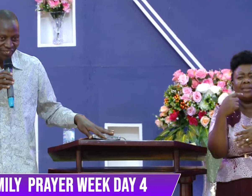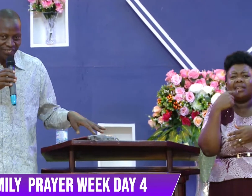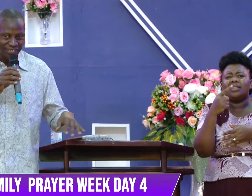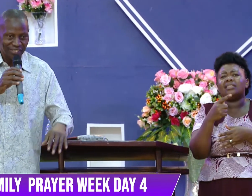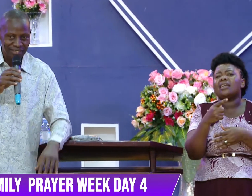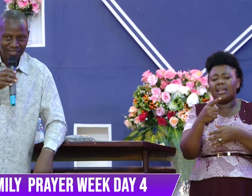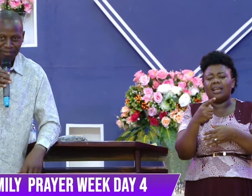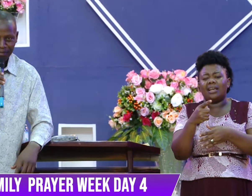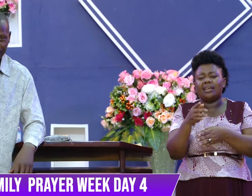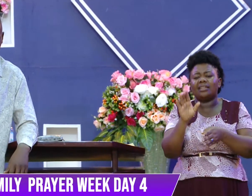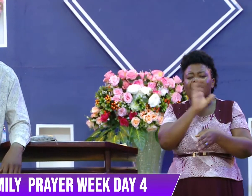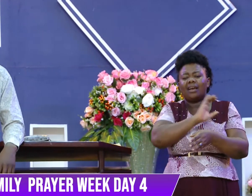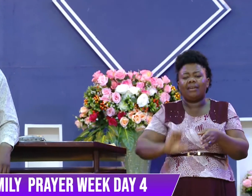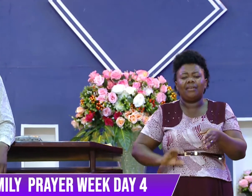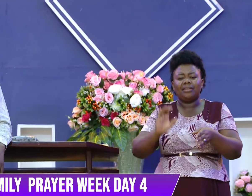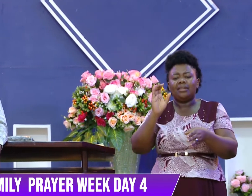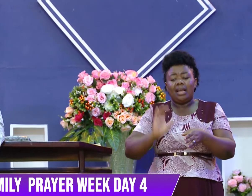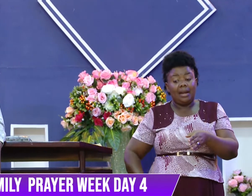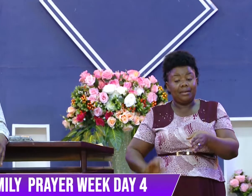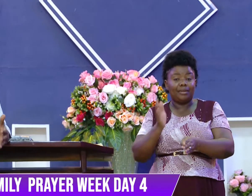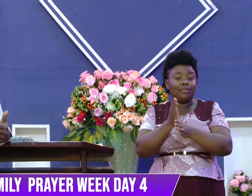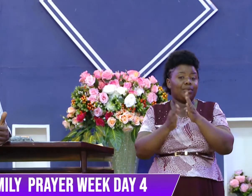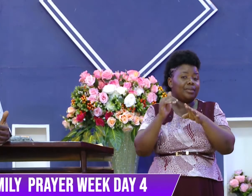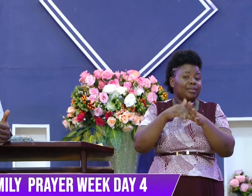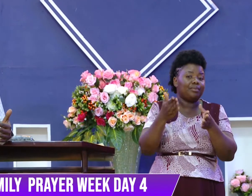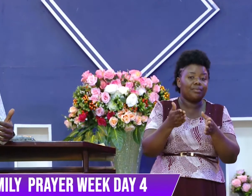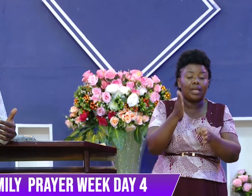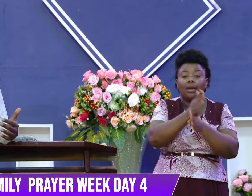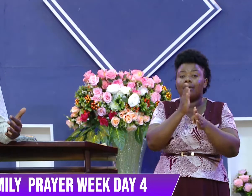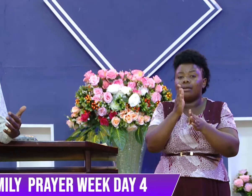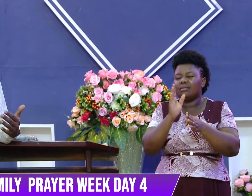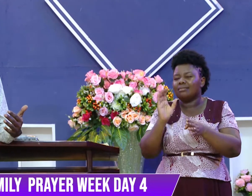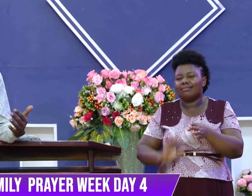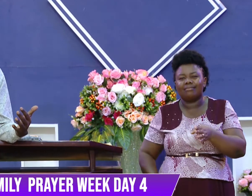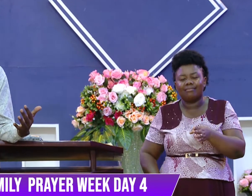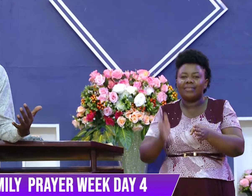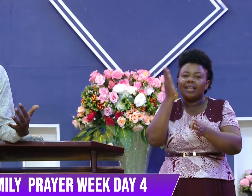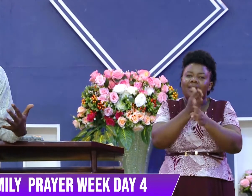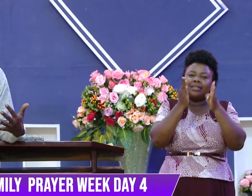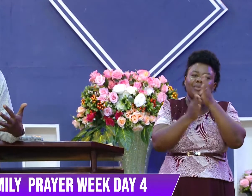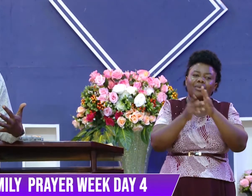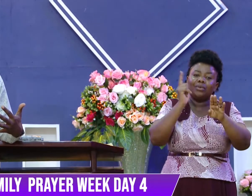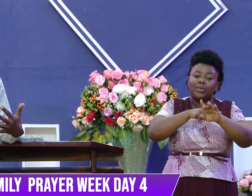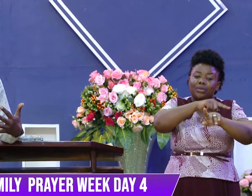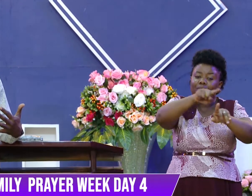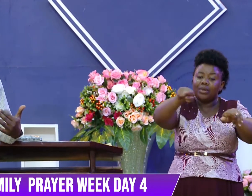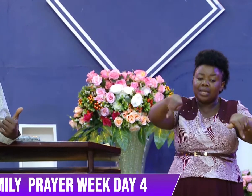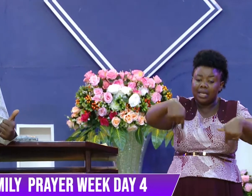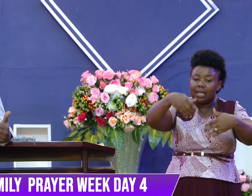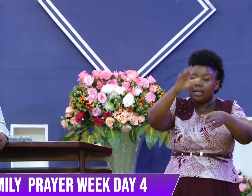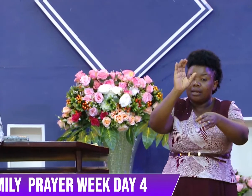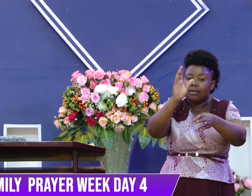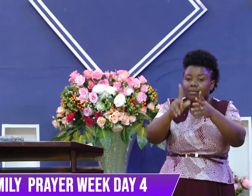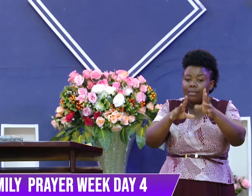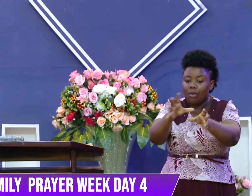You will not be alone and think that a character will be built in you. A character is built when we are